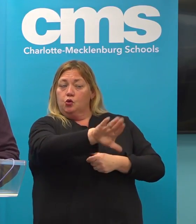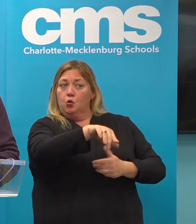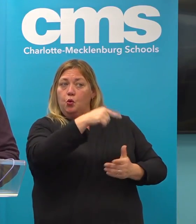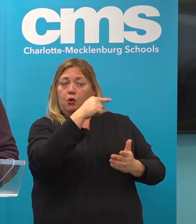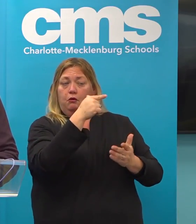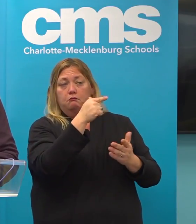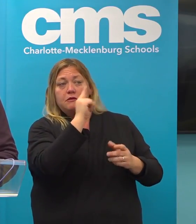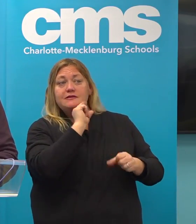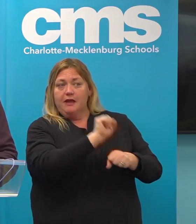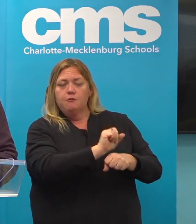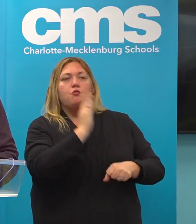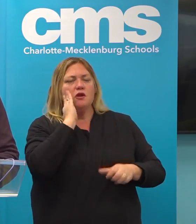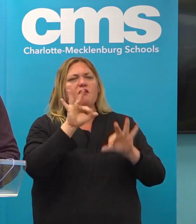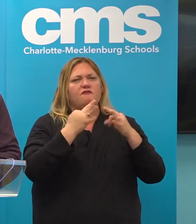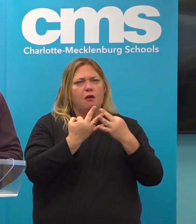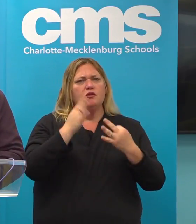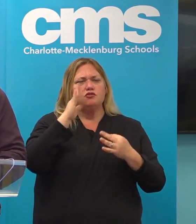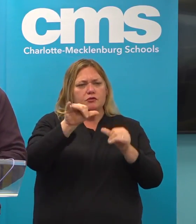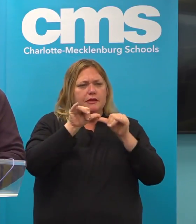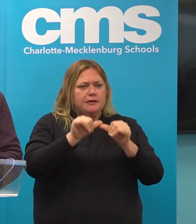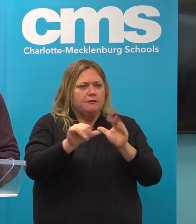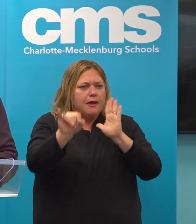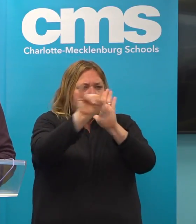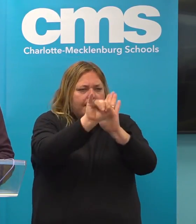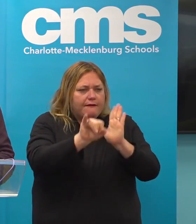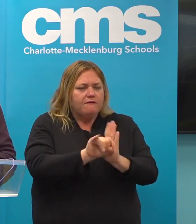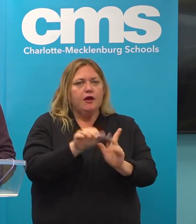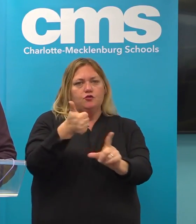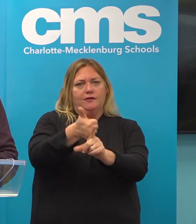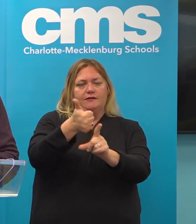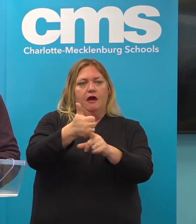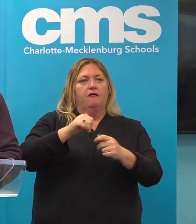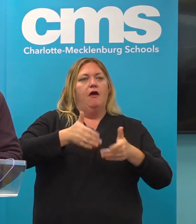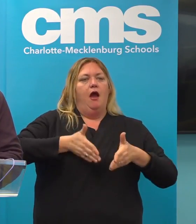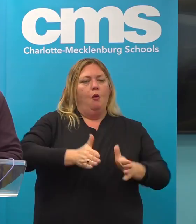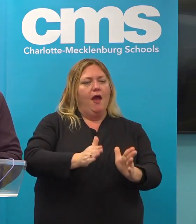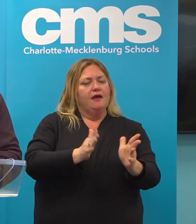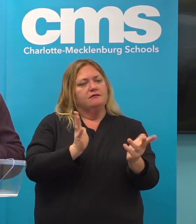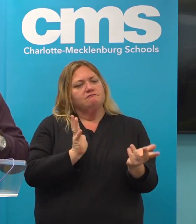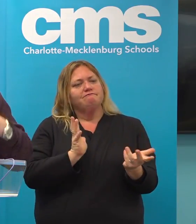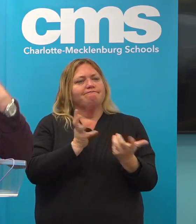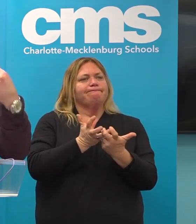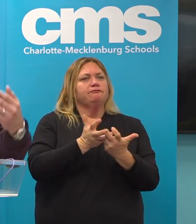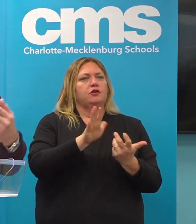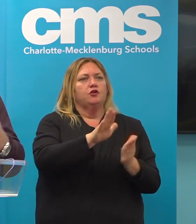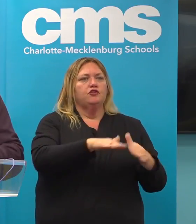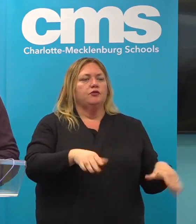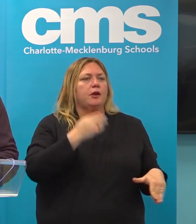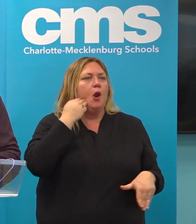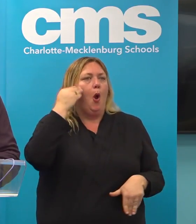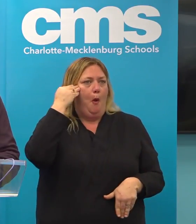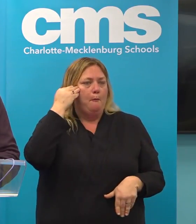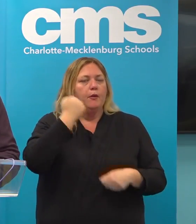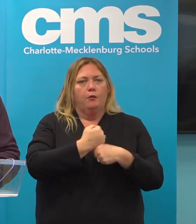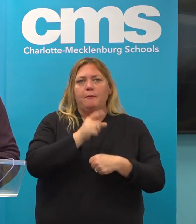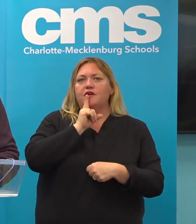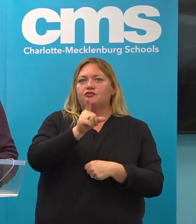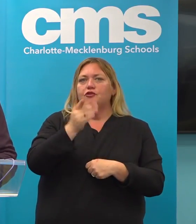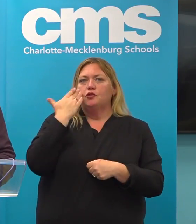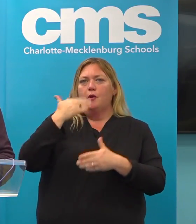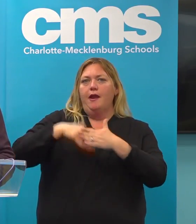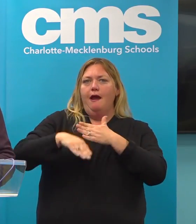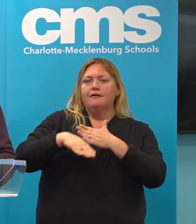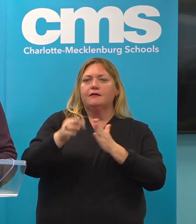know families, you are continuing to try to identify ways to help your children at home. We want to ensure that you know how to access